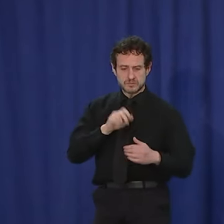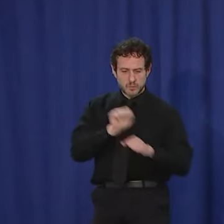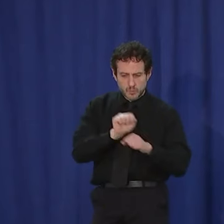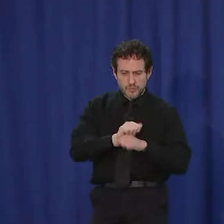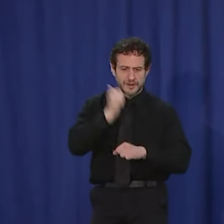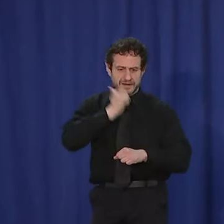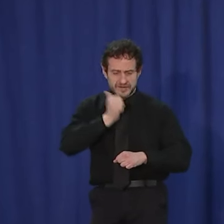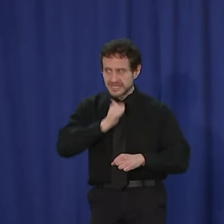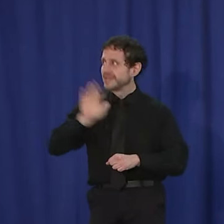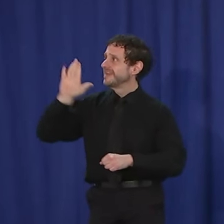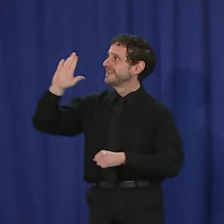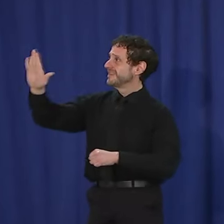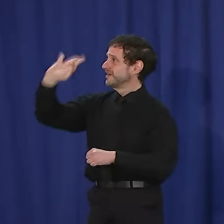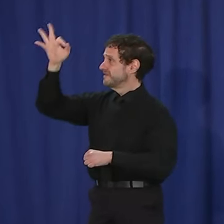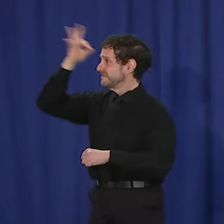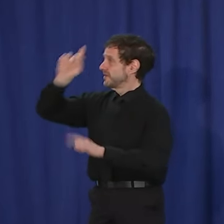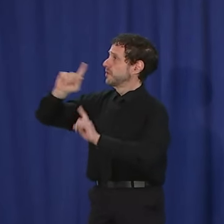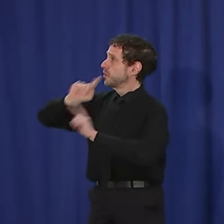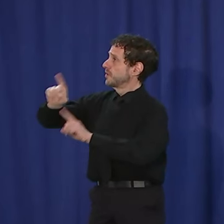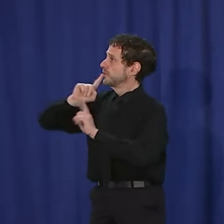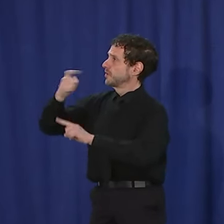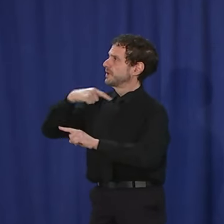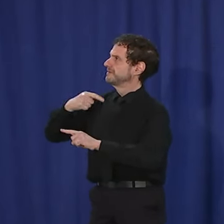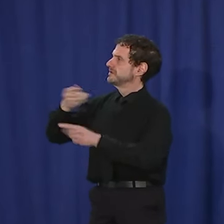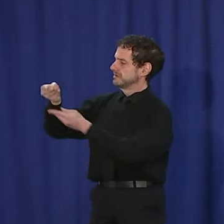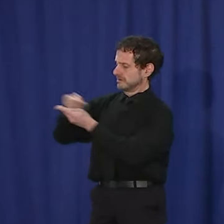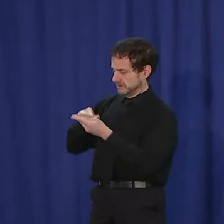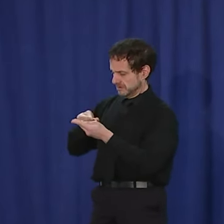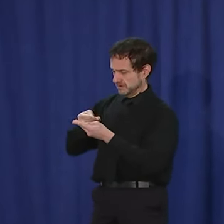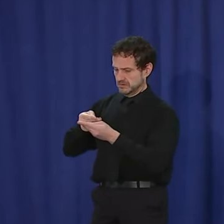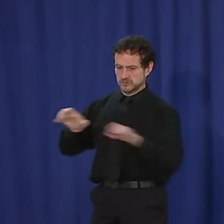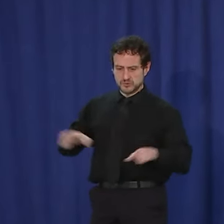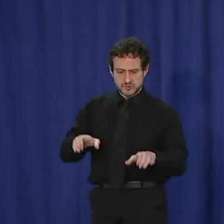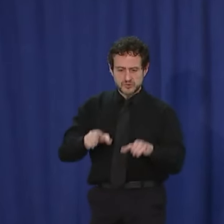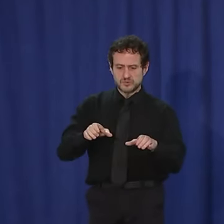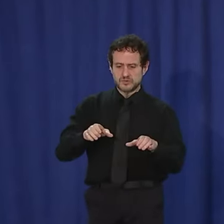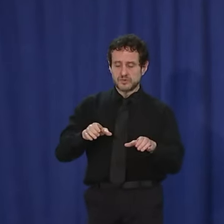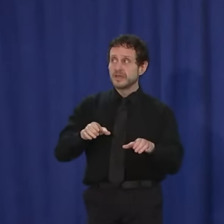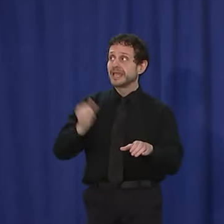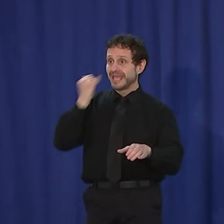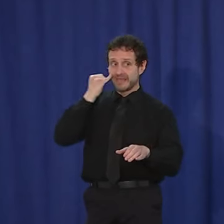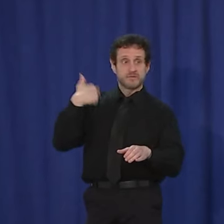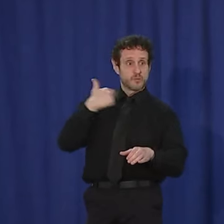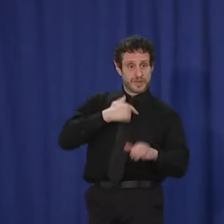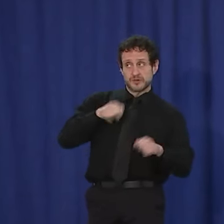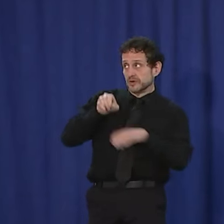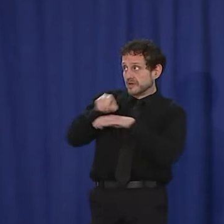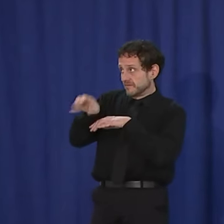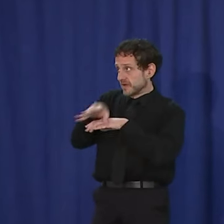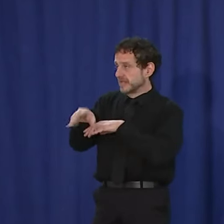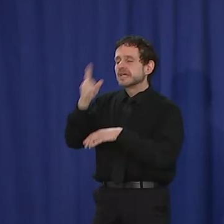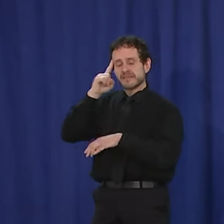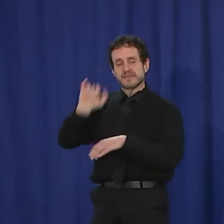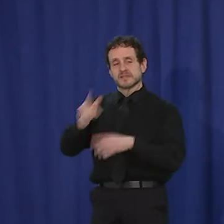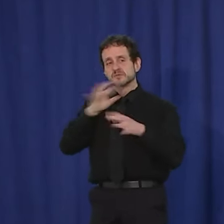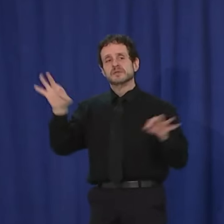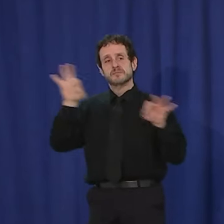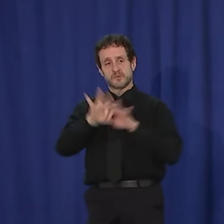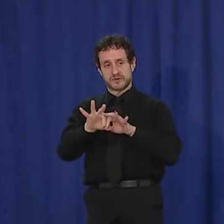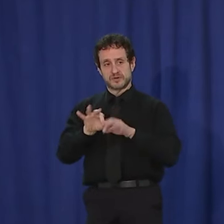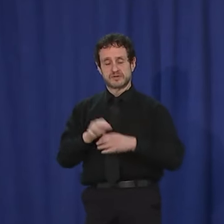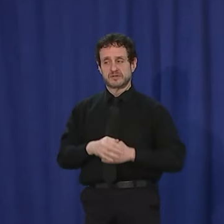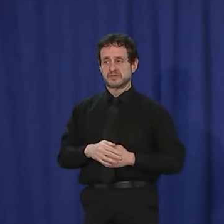of the edicts that come down from the federal government, and having our voice in the mix, I think, is incredibly important.